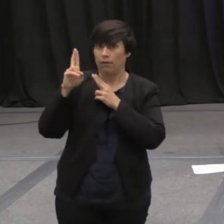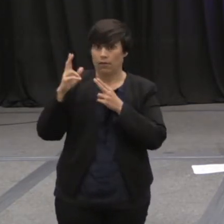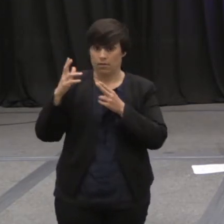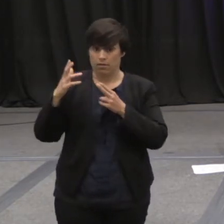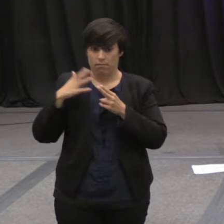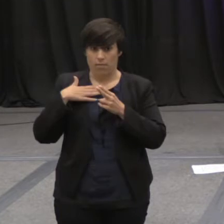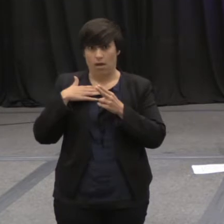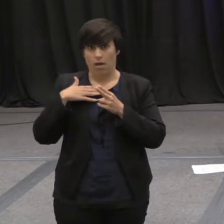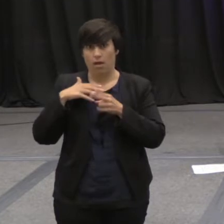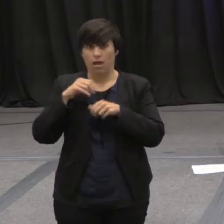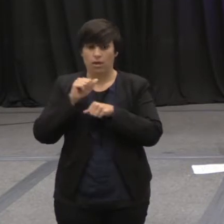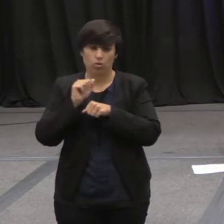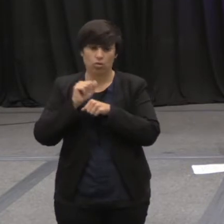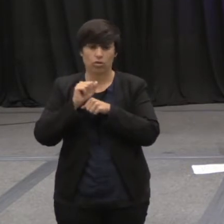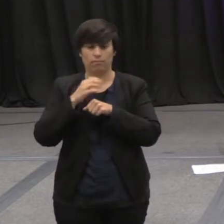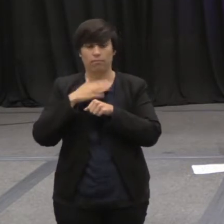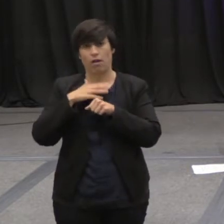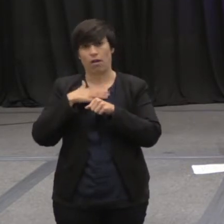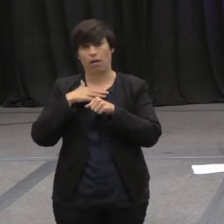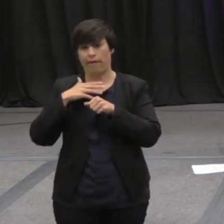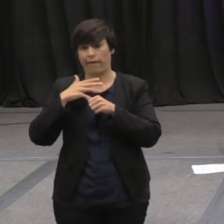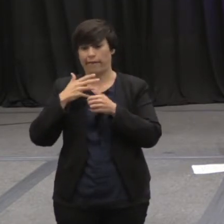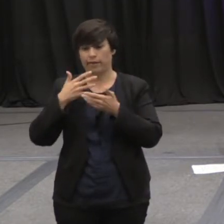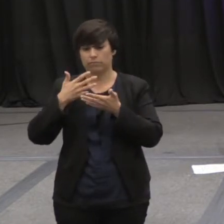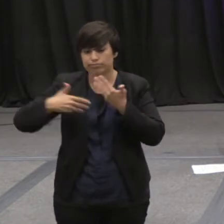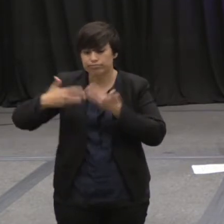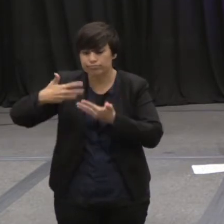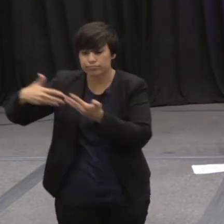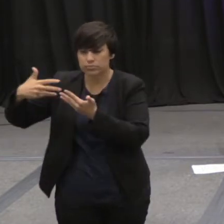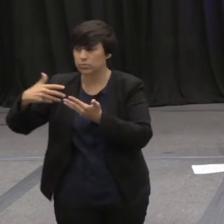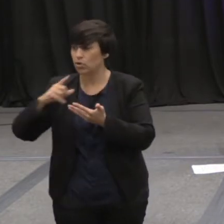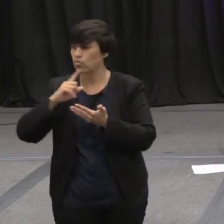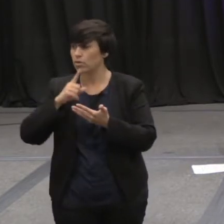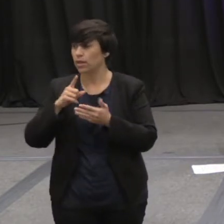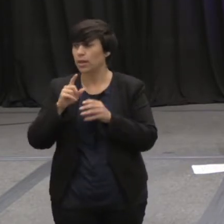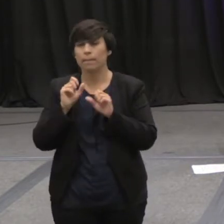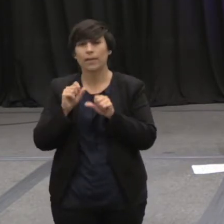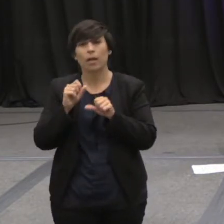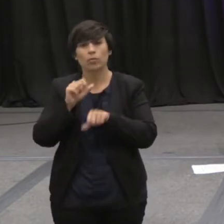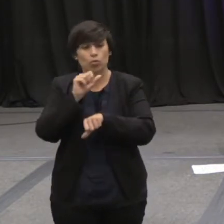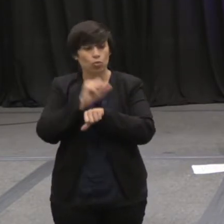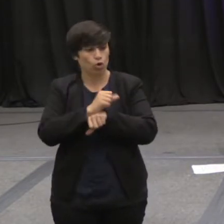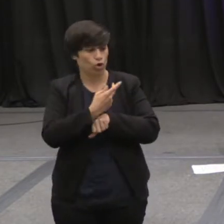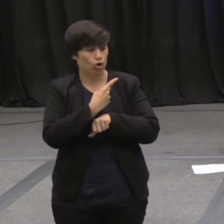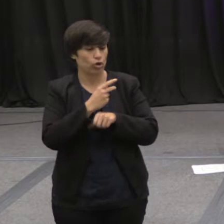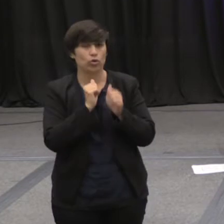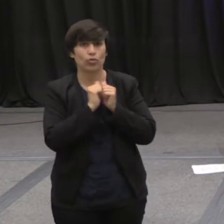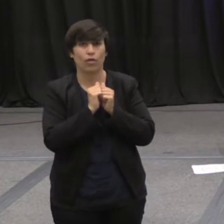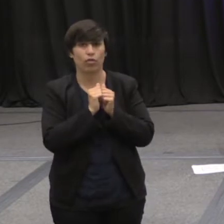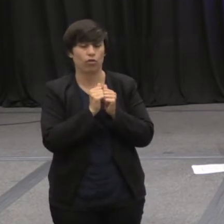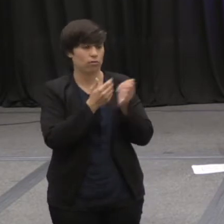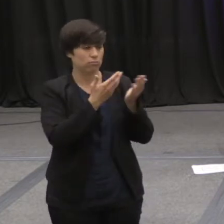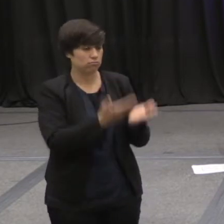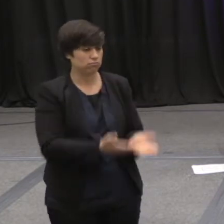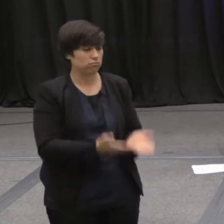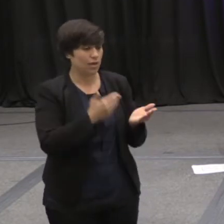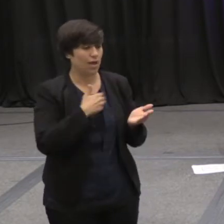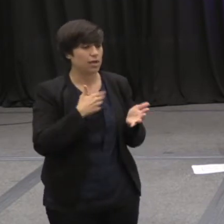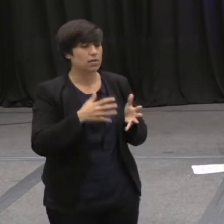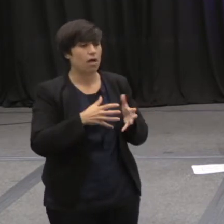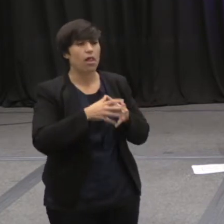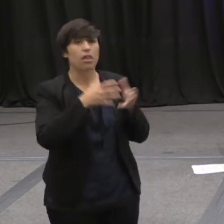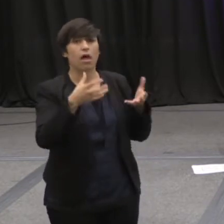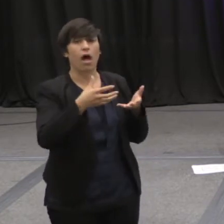in, one of the great things about being able to work together is Nina has an incredible amount of